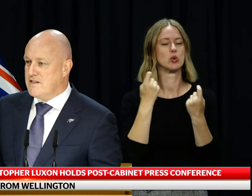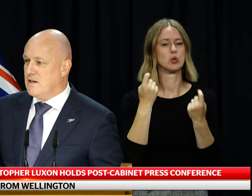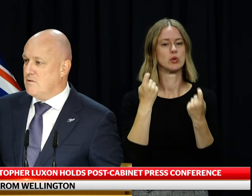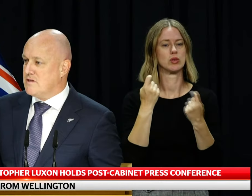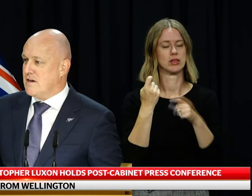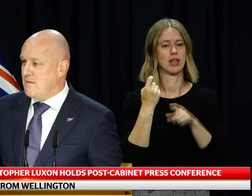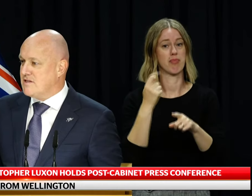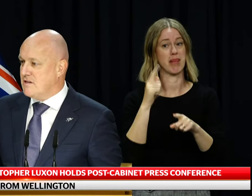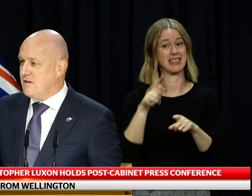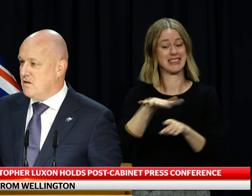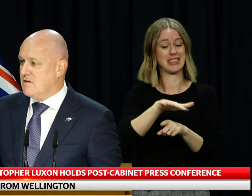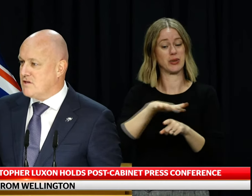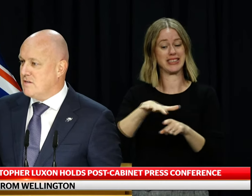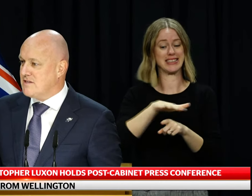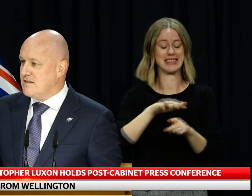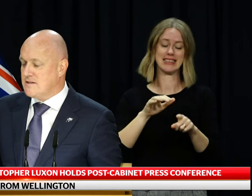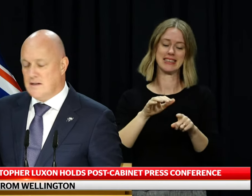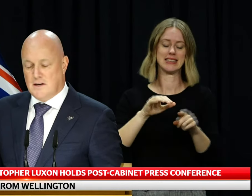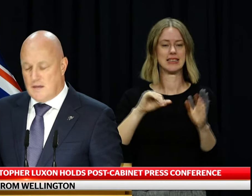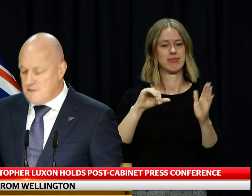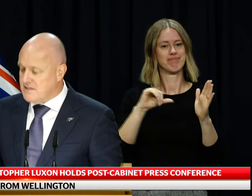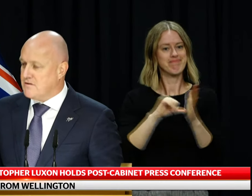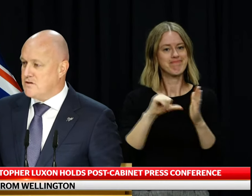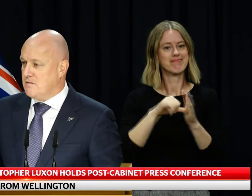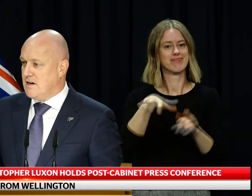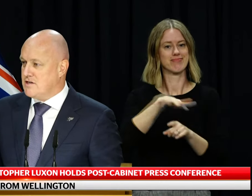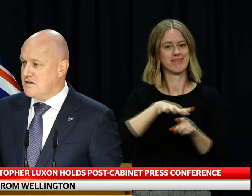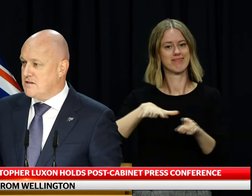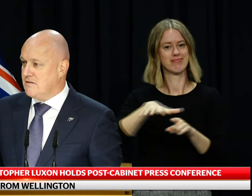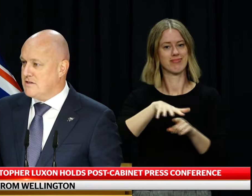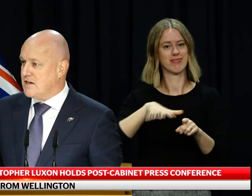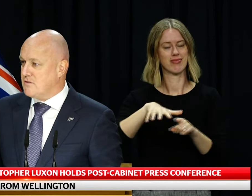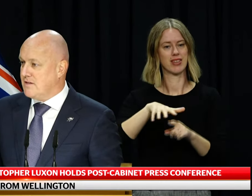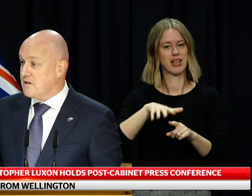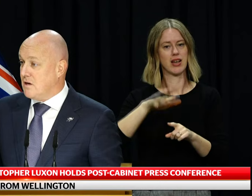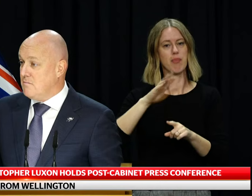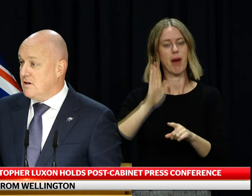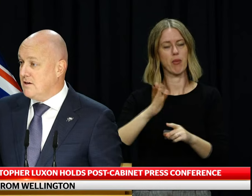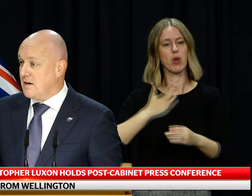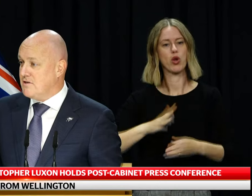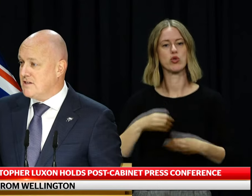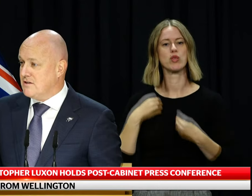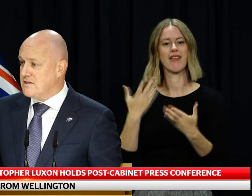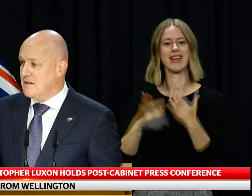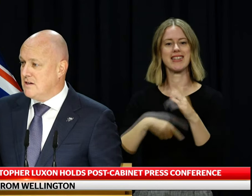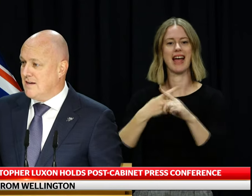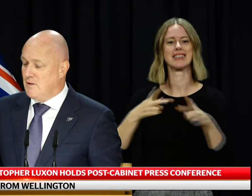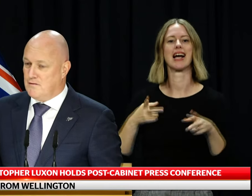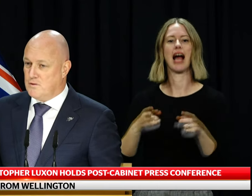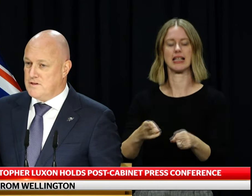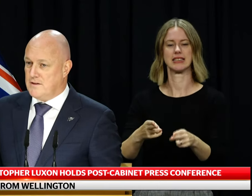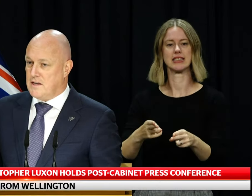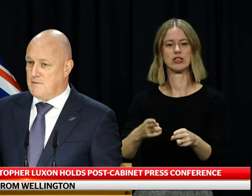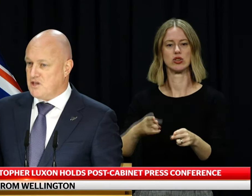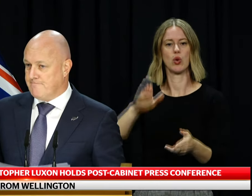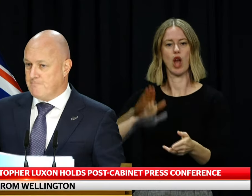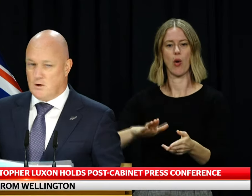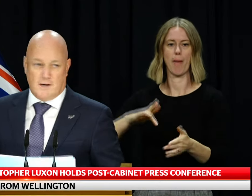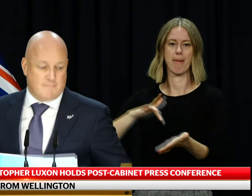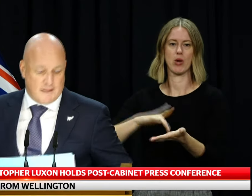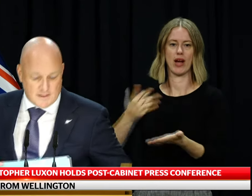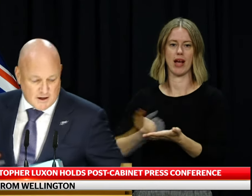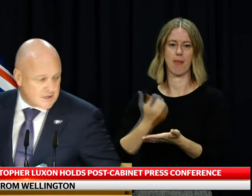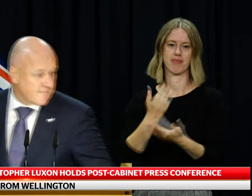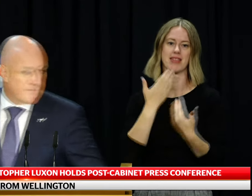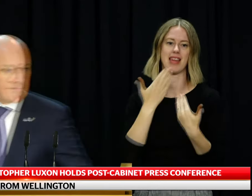But what we're dealing with is a dynamic set of economic circumstances, a massive determination to deliver tax relief to low and middle income New Zealanders, and we look forward to doing that at the budget.